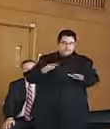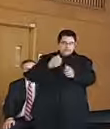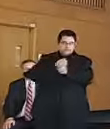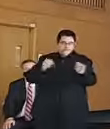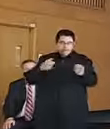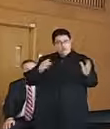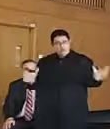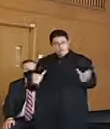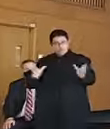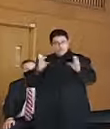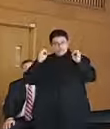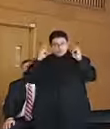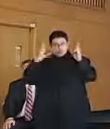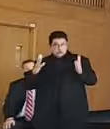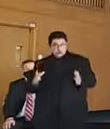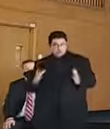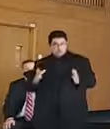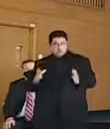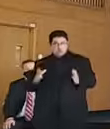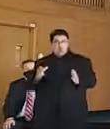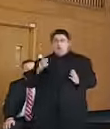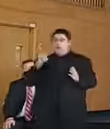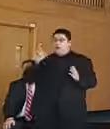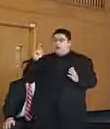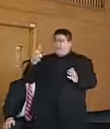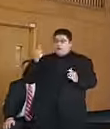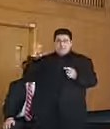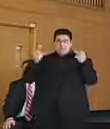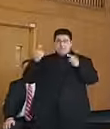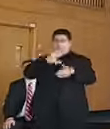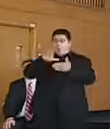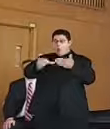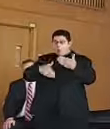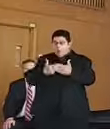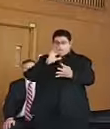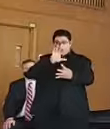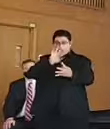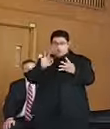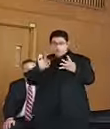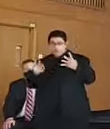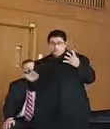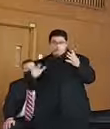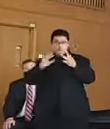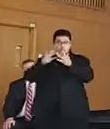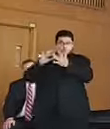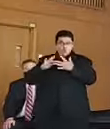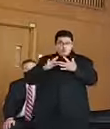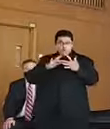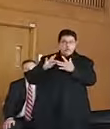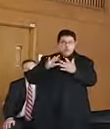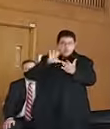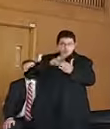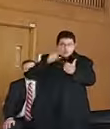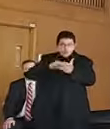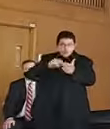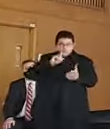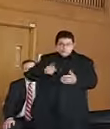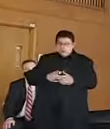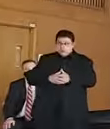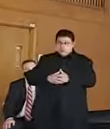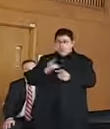educators to think about having all options of virtual online learning for sure, and then think about